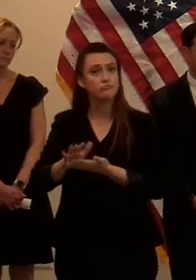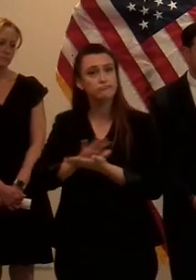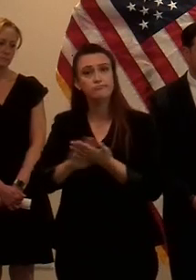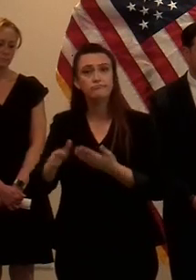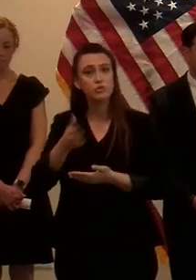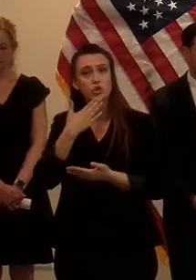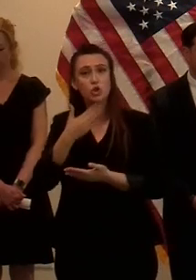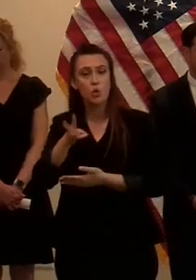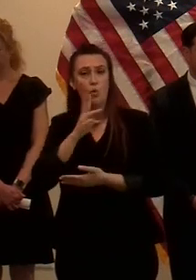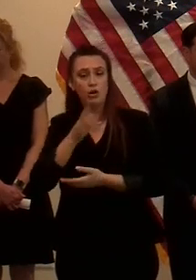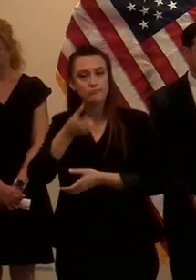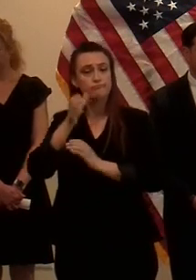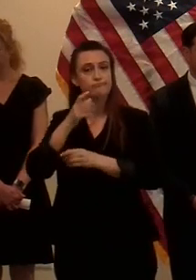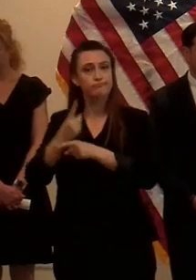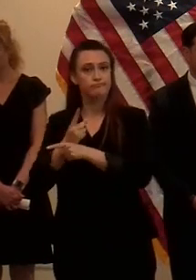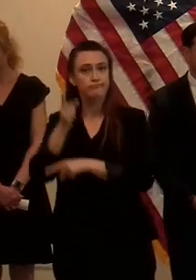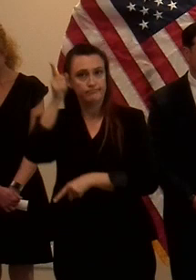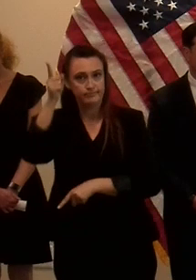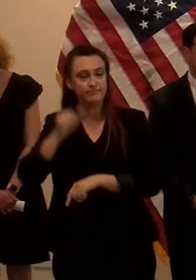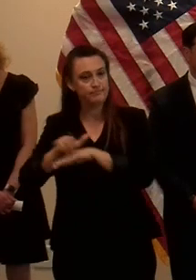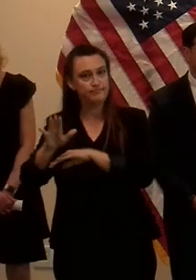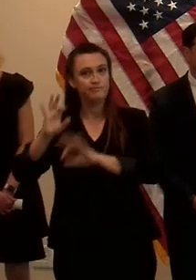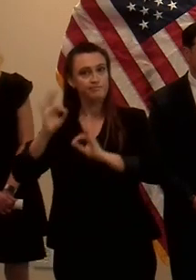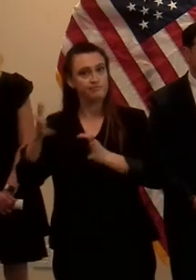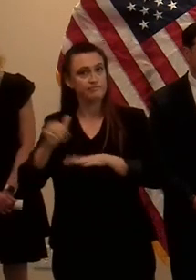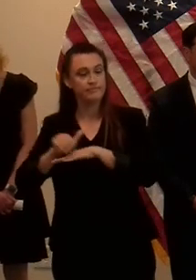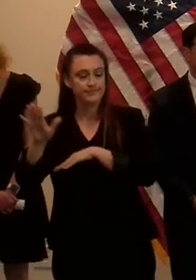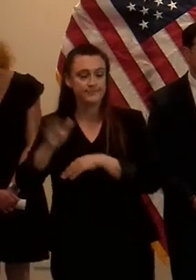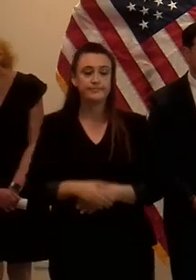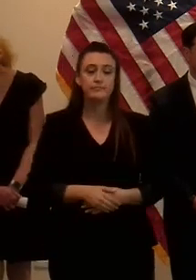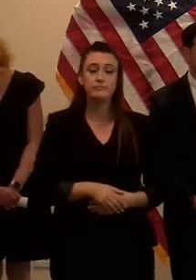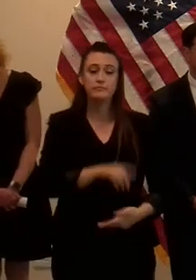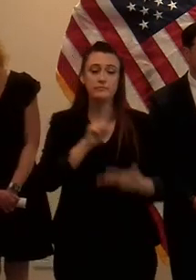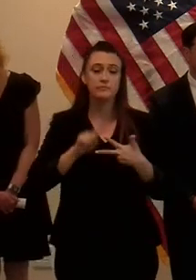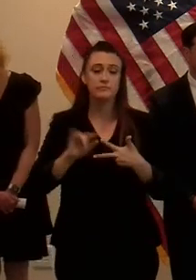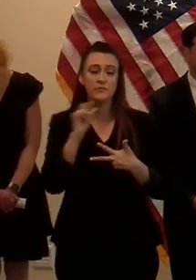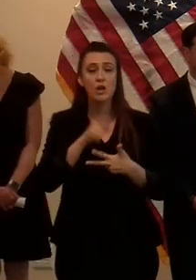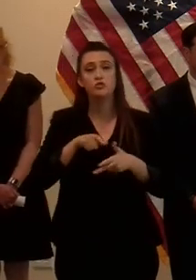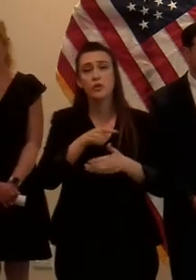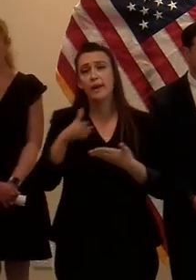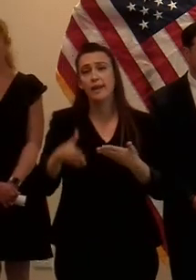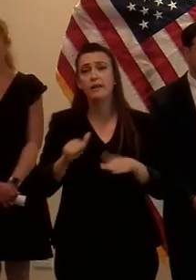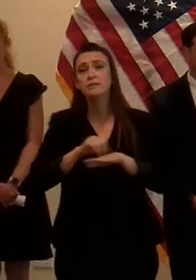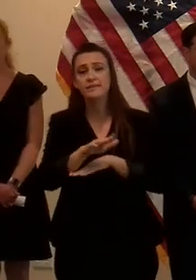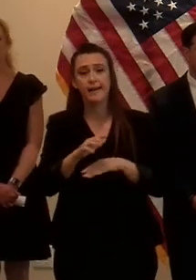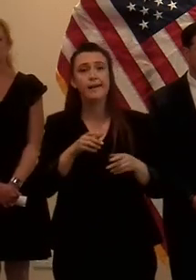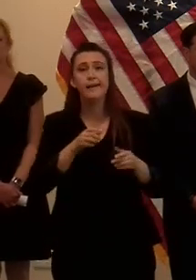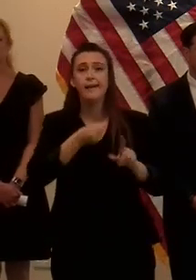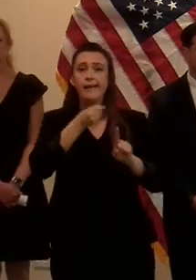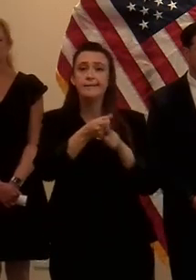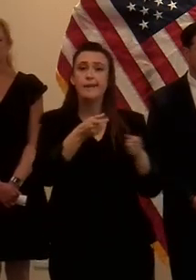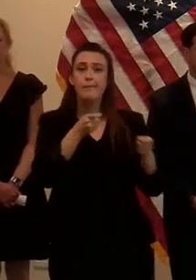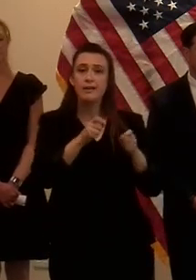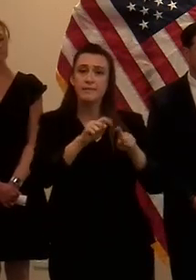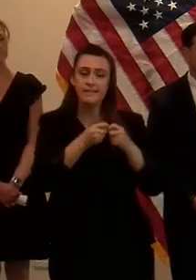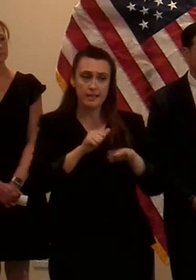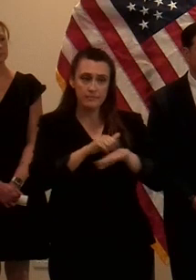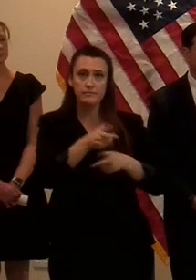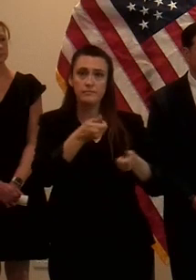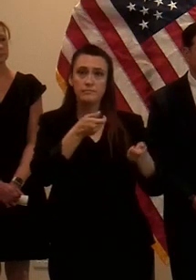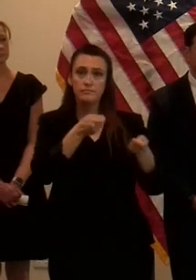drinkable water. Additionally, we made the decision over the weekend to deploy an incident management team to be an assistant of